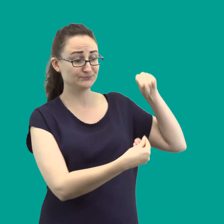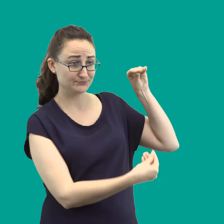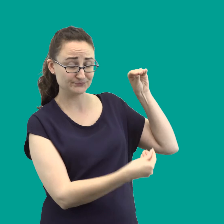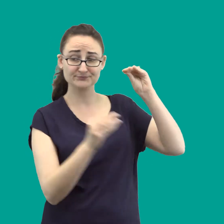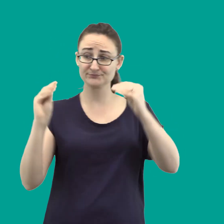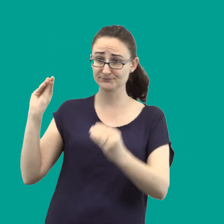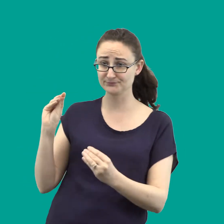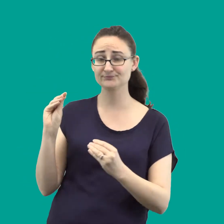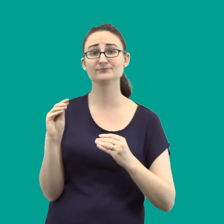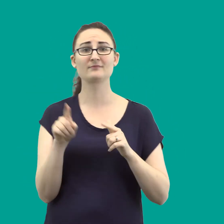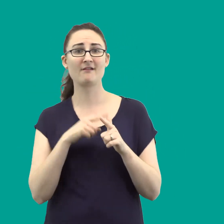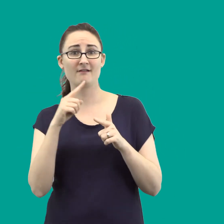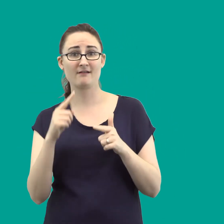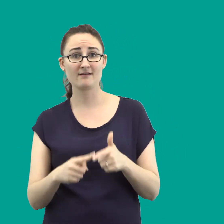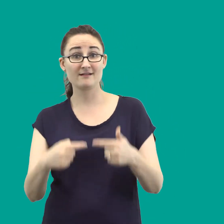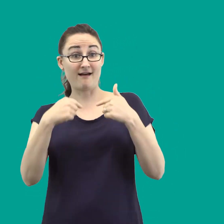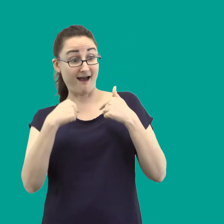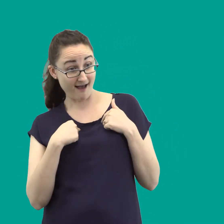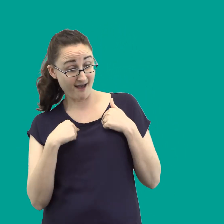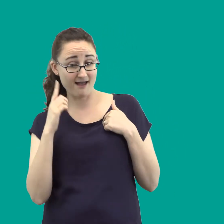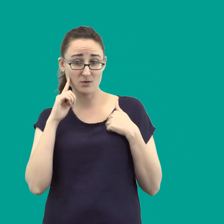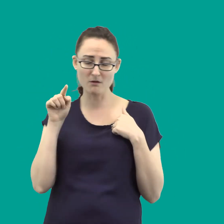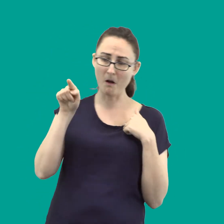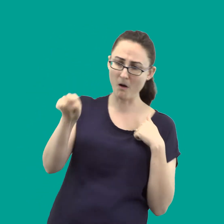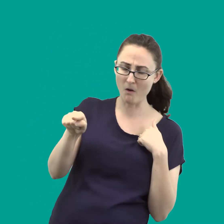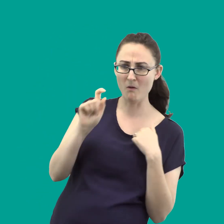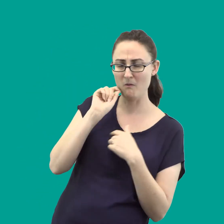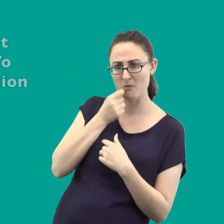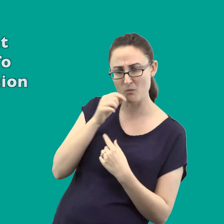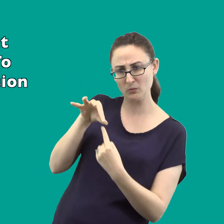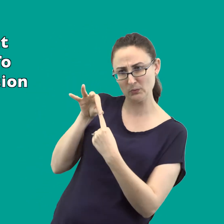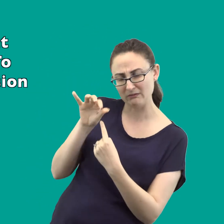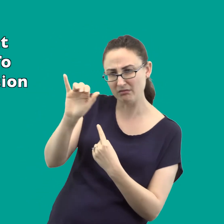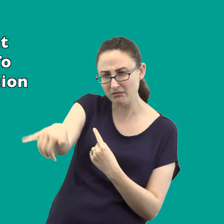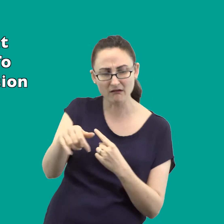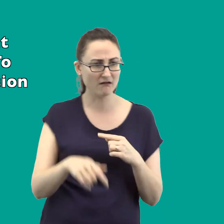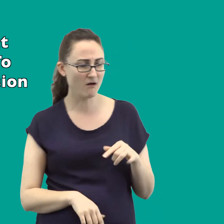As they show their drawing, I point out cool, unique details that I noticed